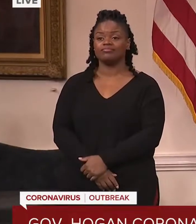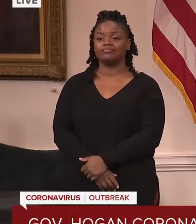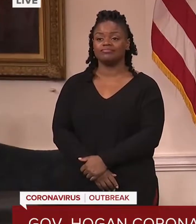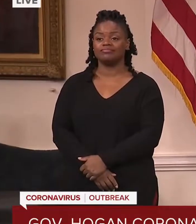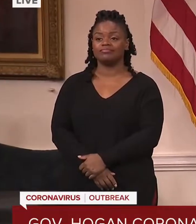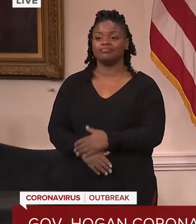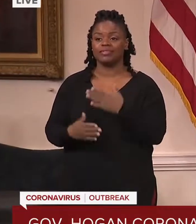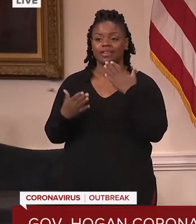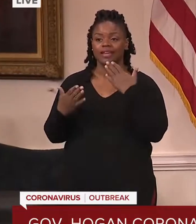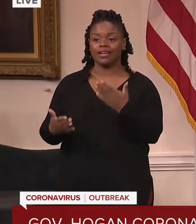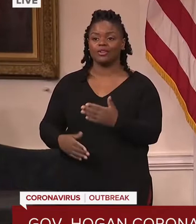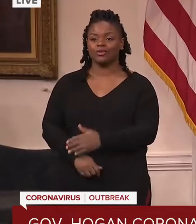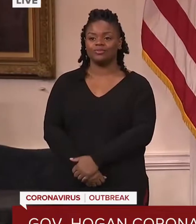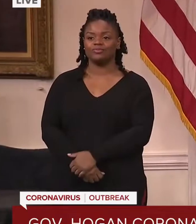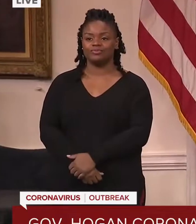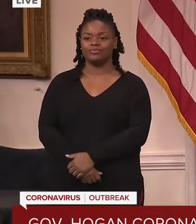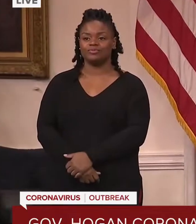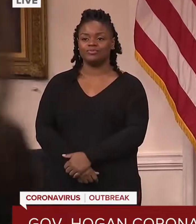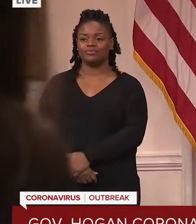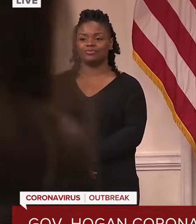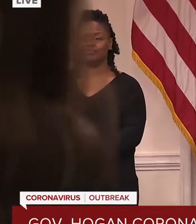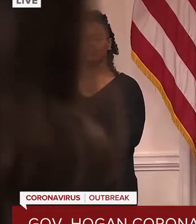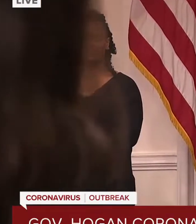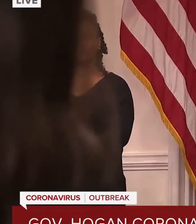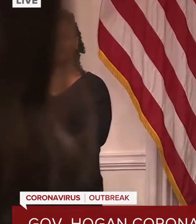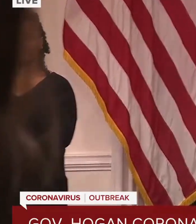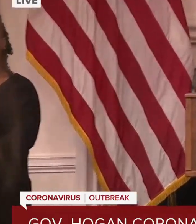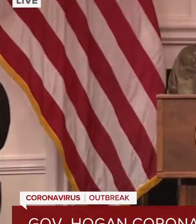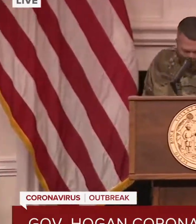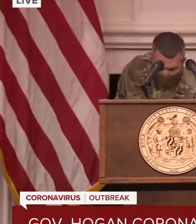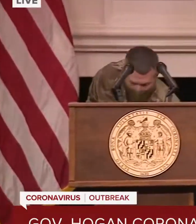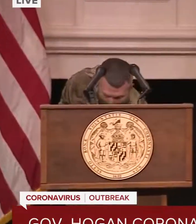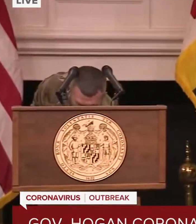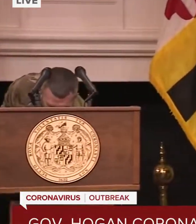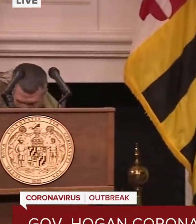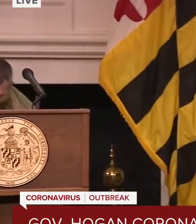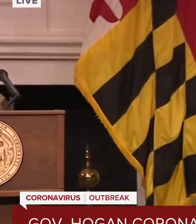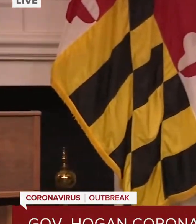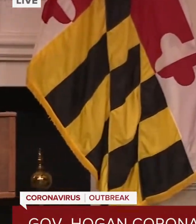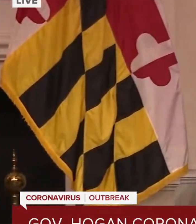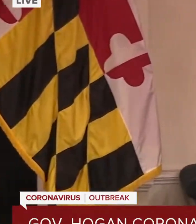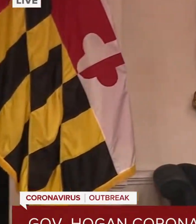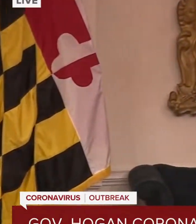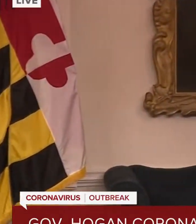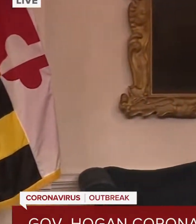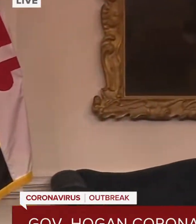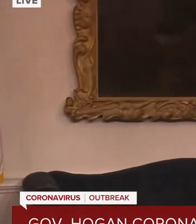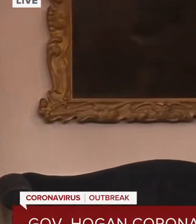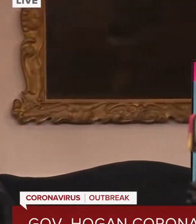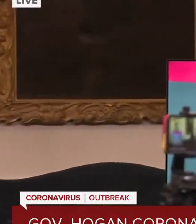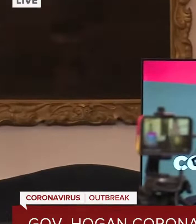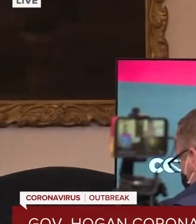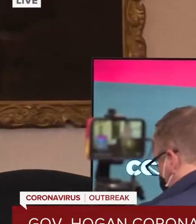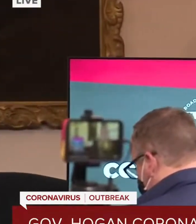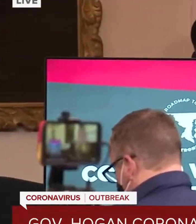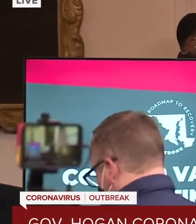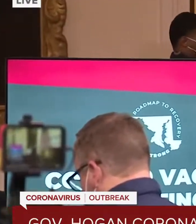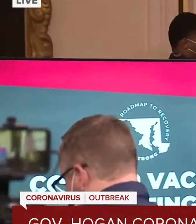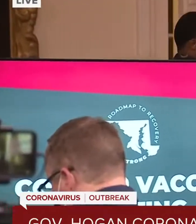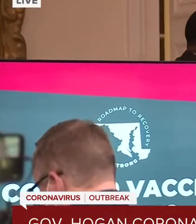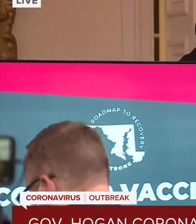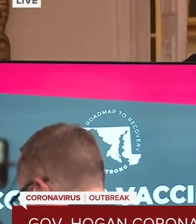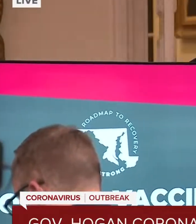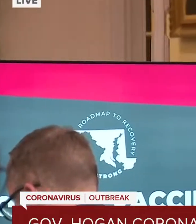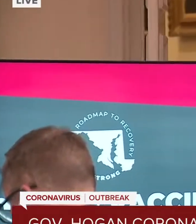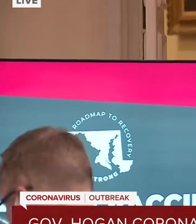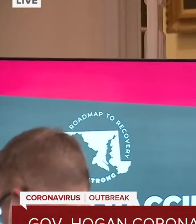Thank you. All right, that's listening to Governor Hogan giving us an update on the COVID vaccine